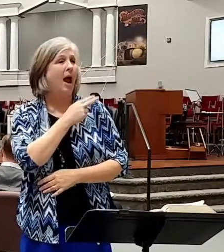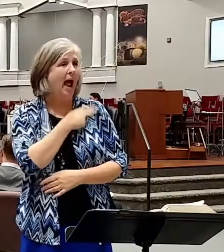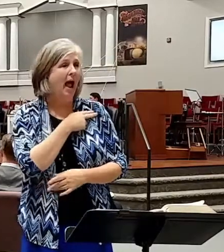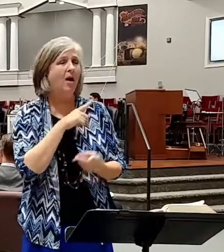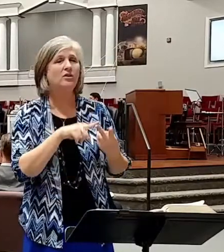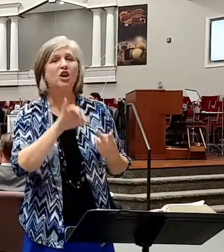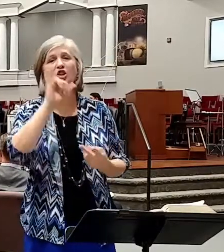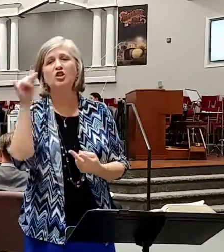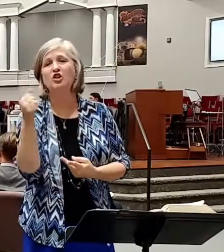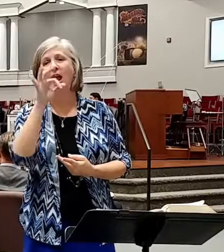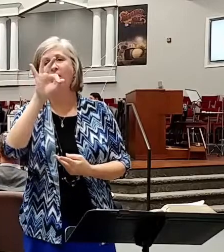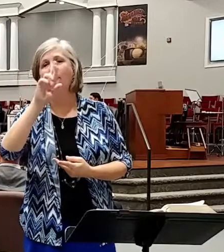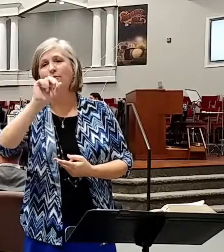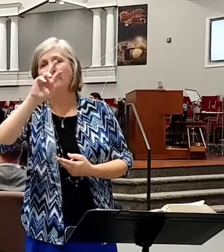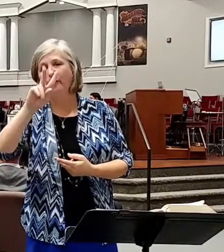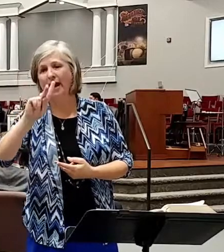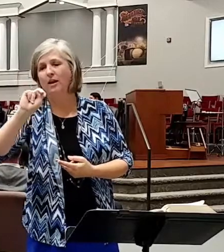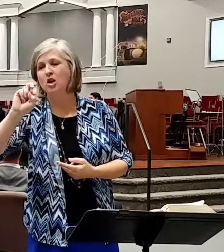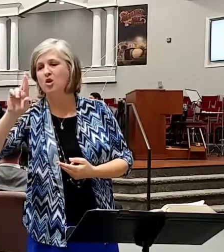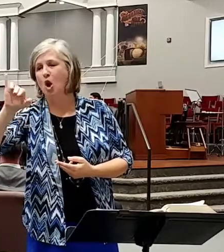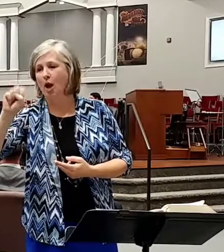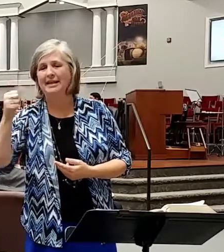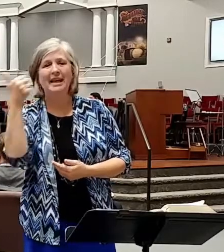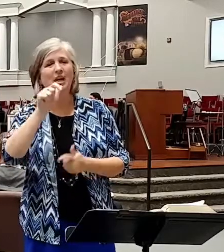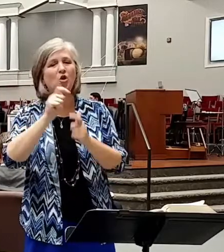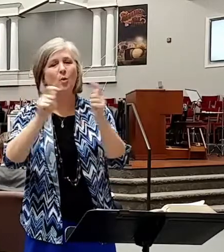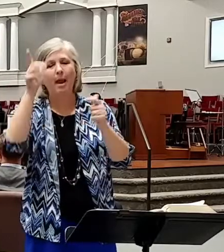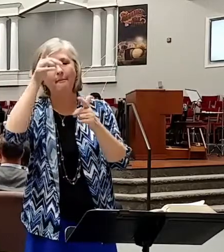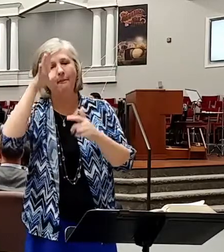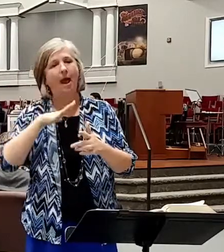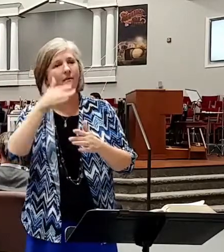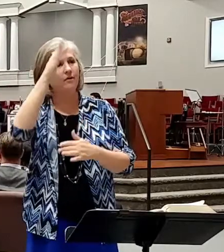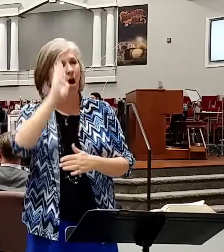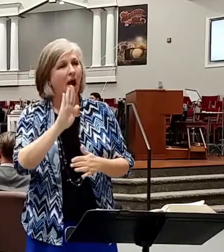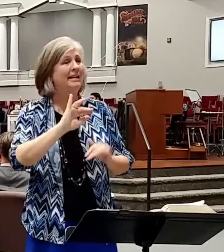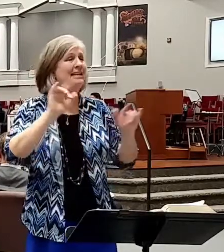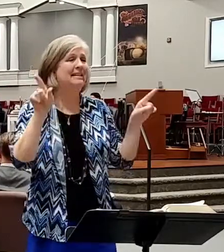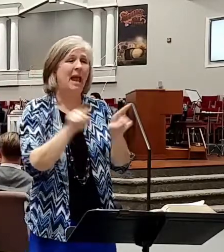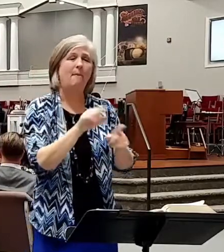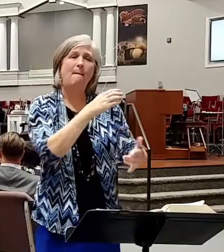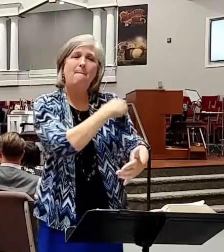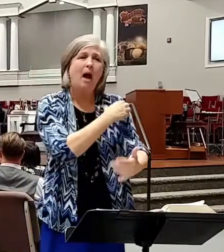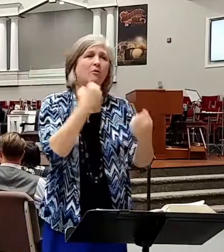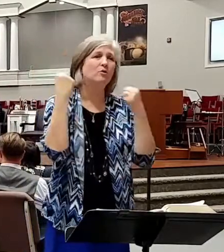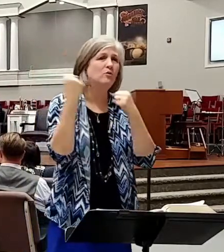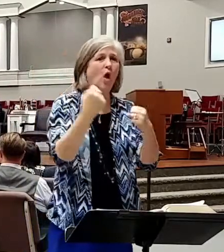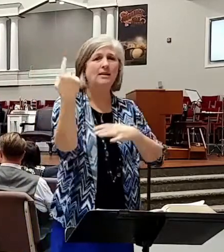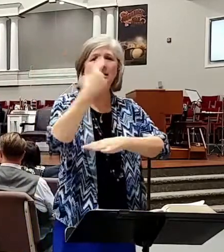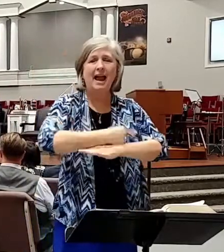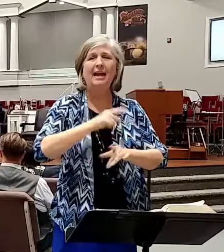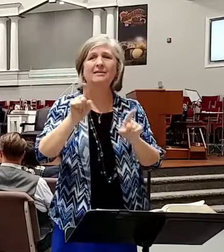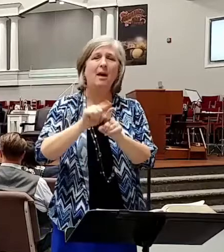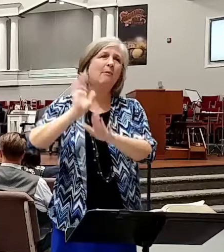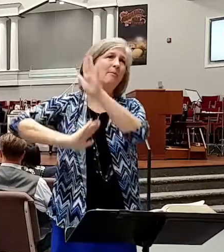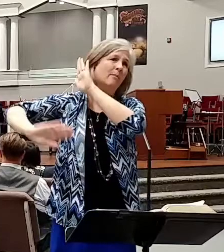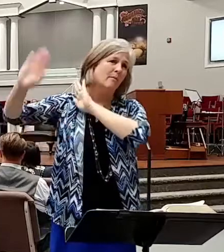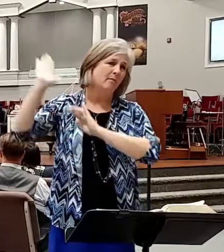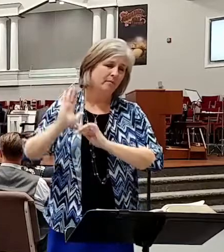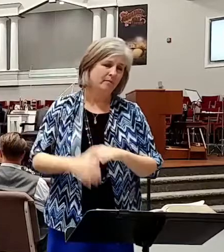Frank Norris or any great man of God. I believe it's just as powerful today as it was then. A third thing I'd like